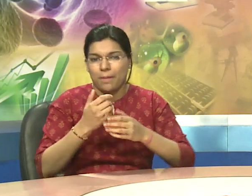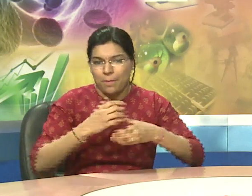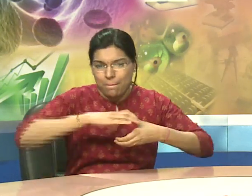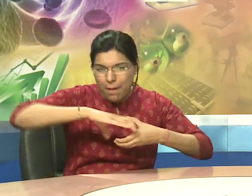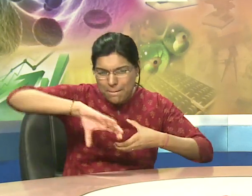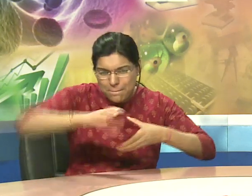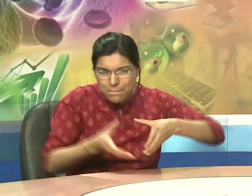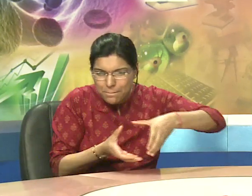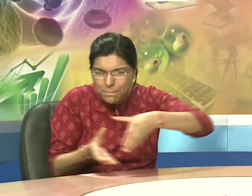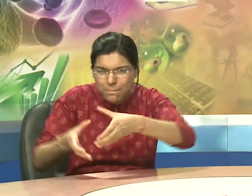Third is